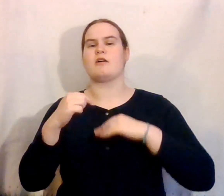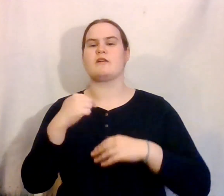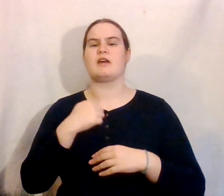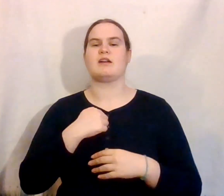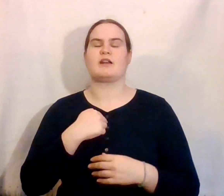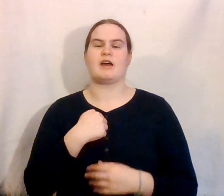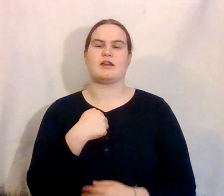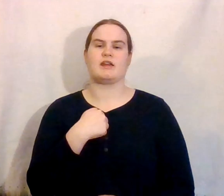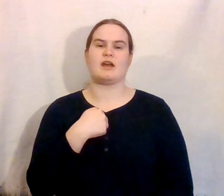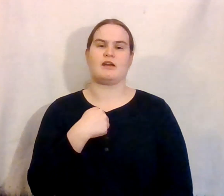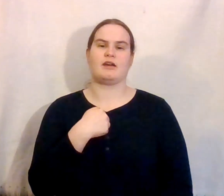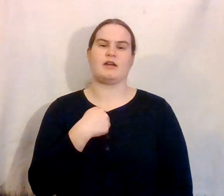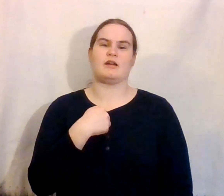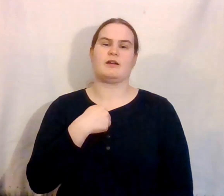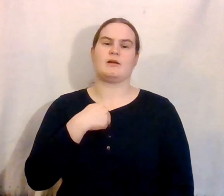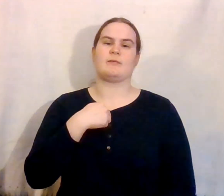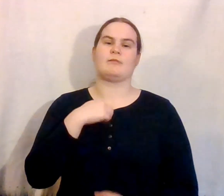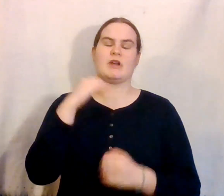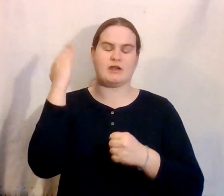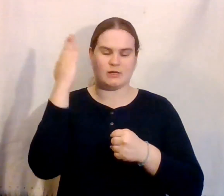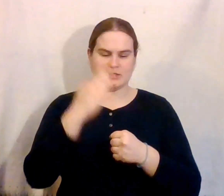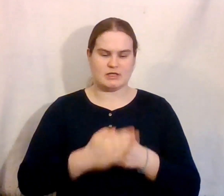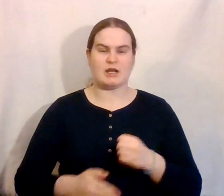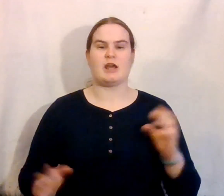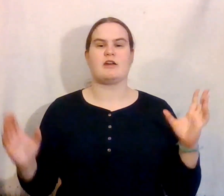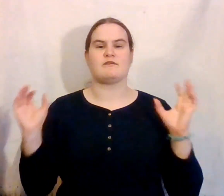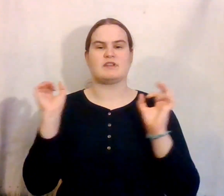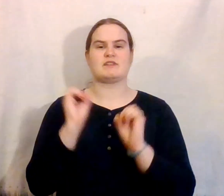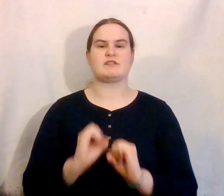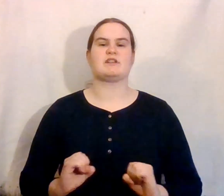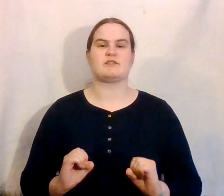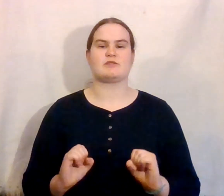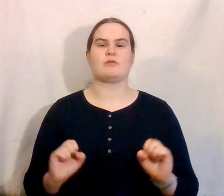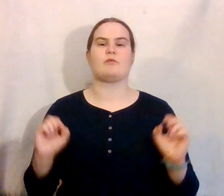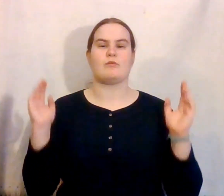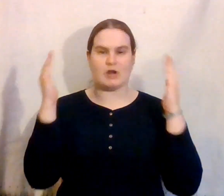that I am never cease to